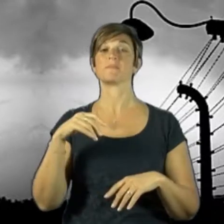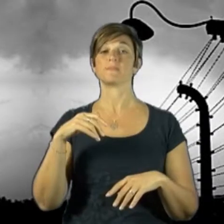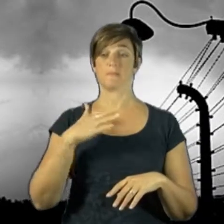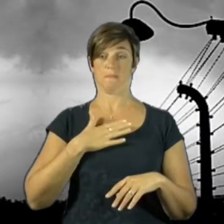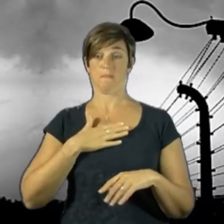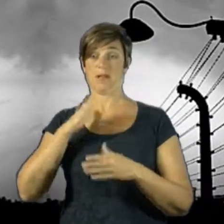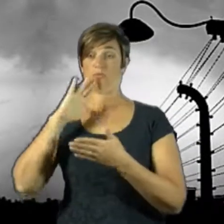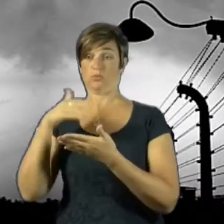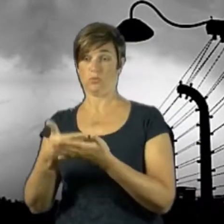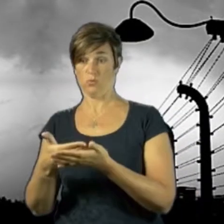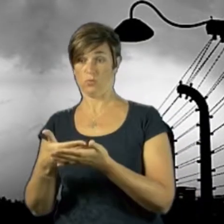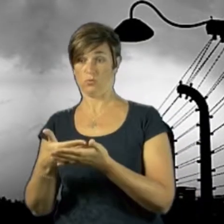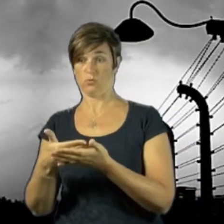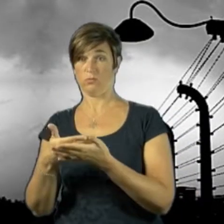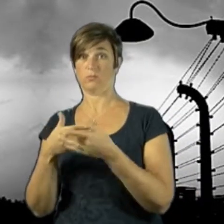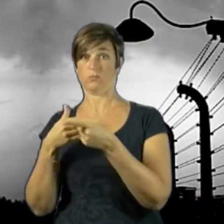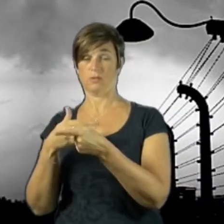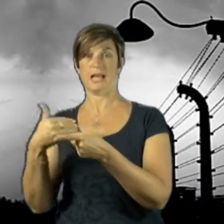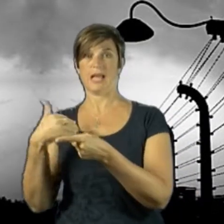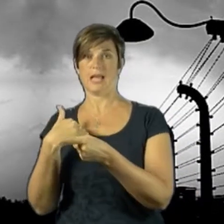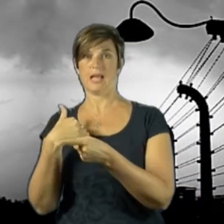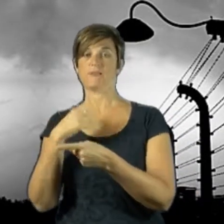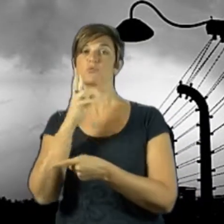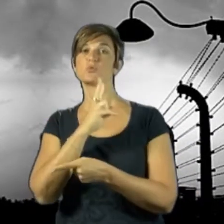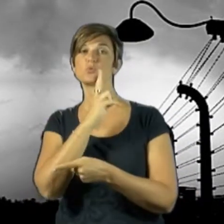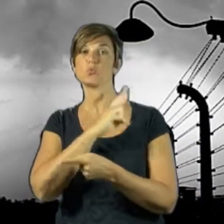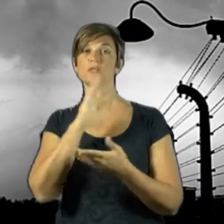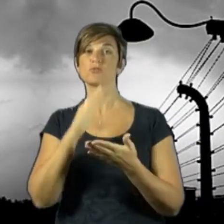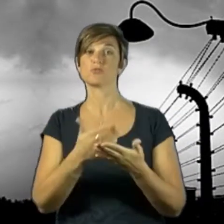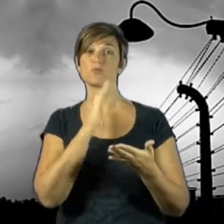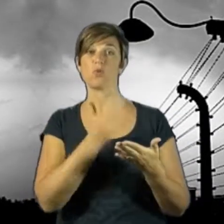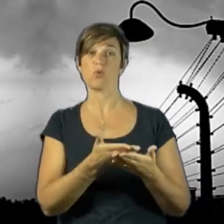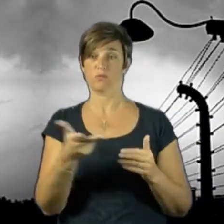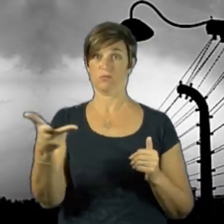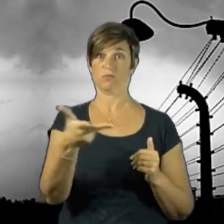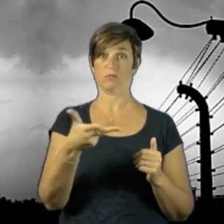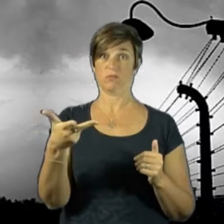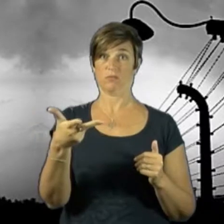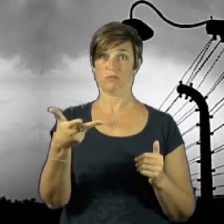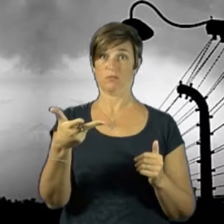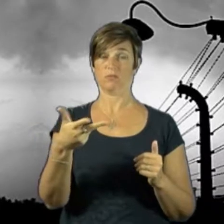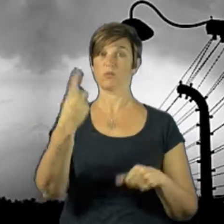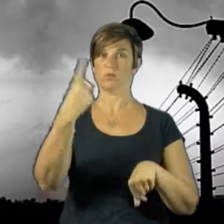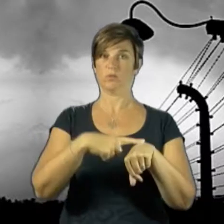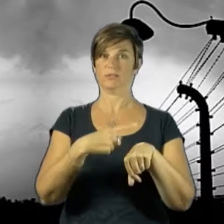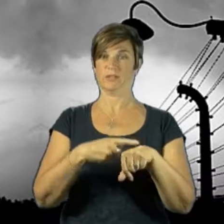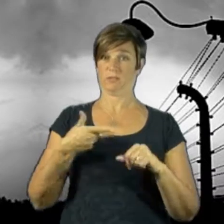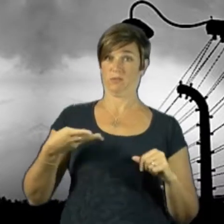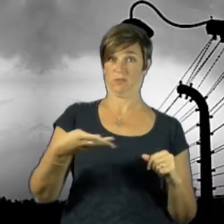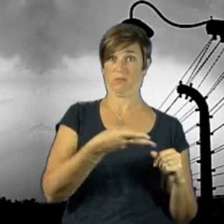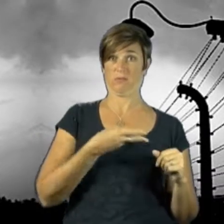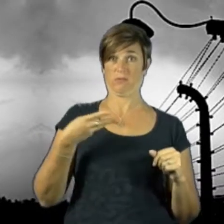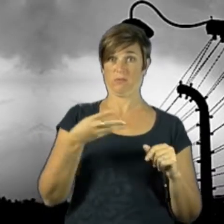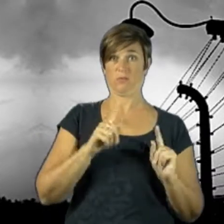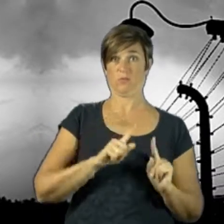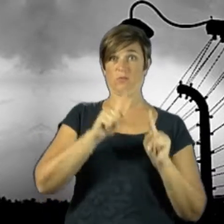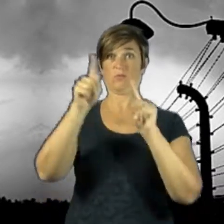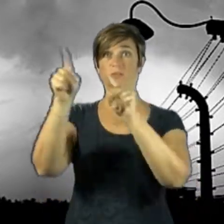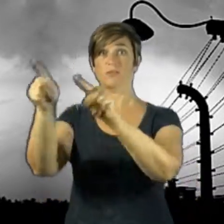Once, when my daughter was in the Netherlands with her twin daughters, one of the first things they wanted me to show them was the